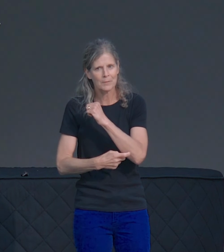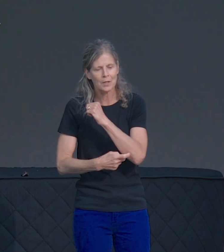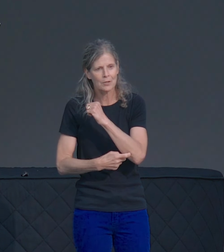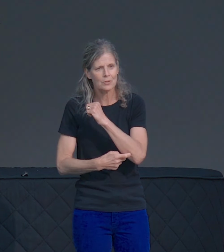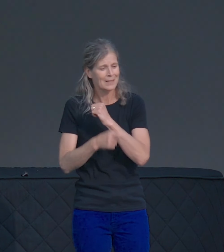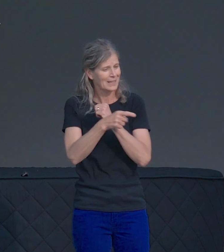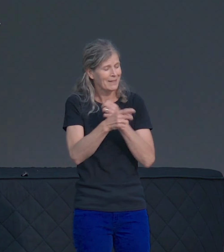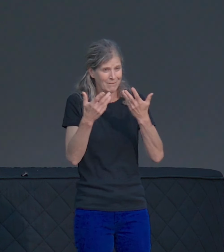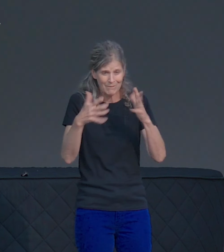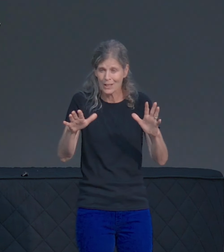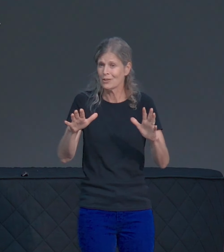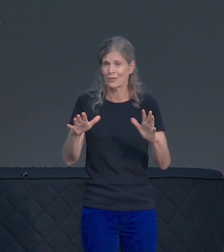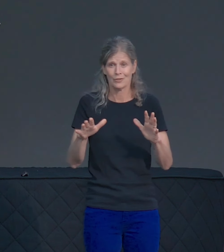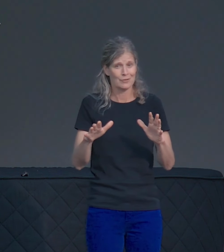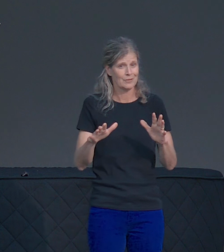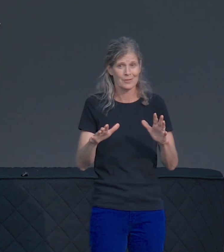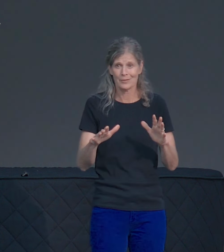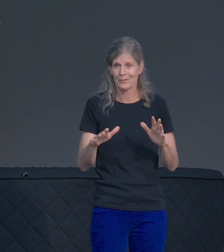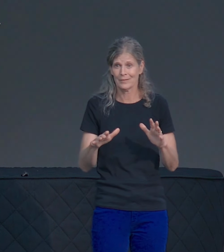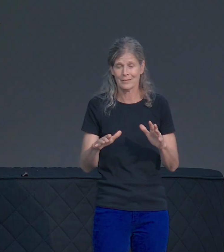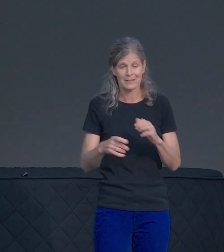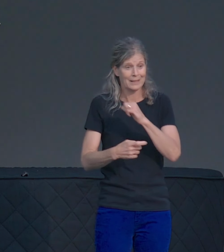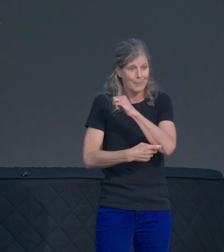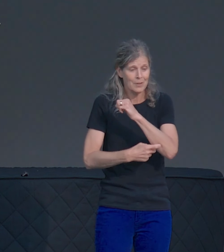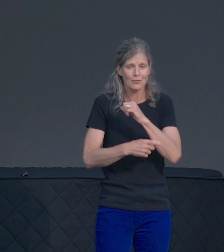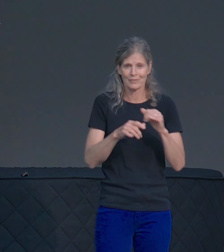been tempted in every respect as a human.